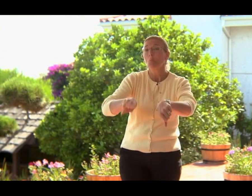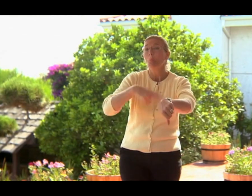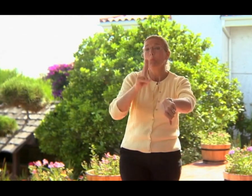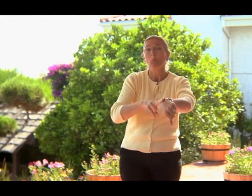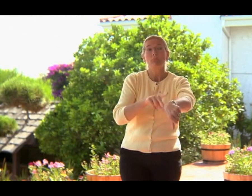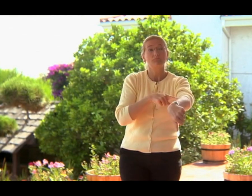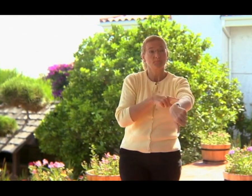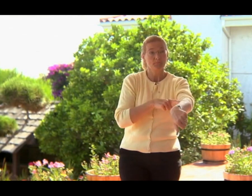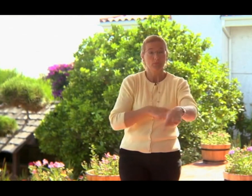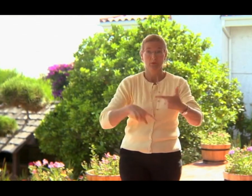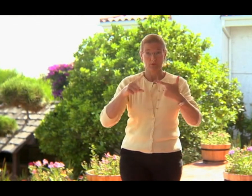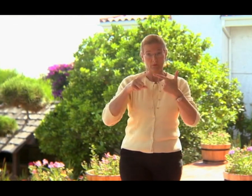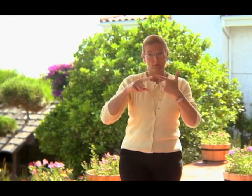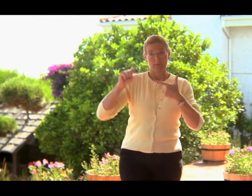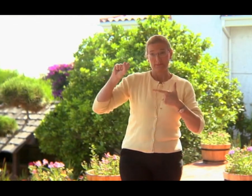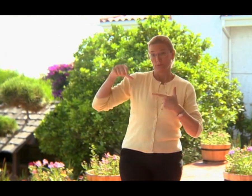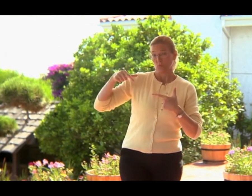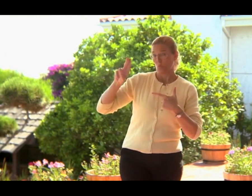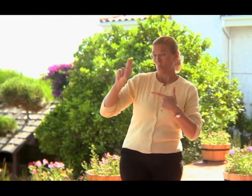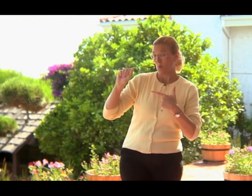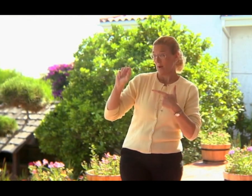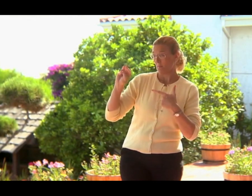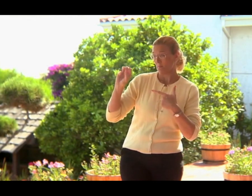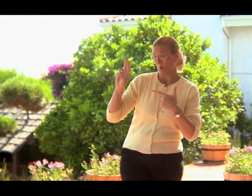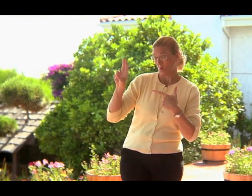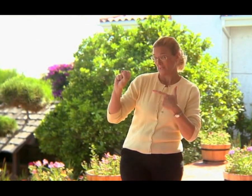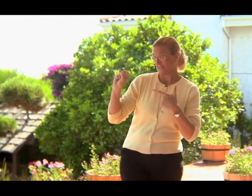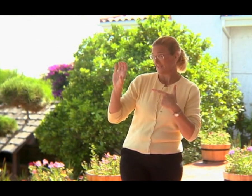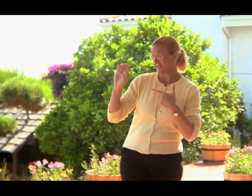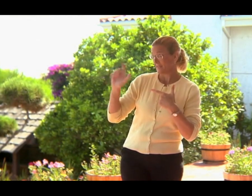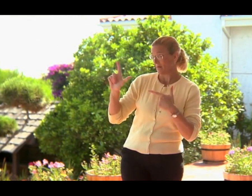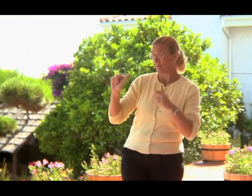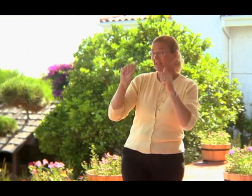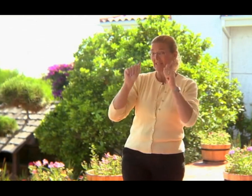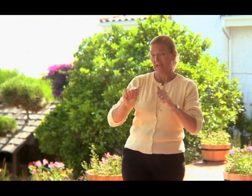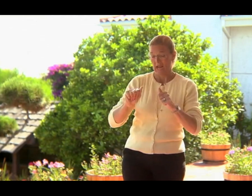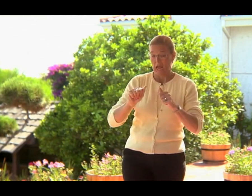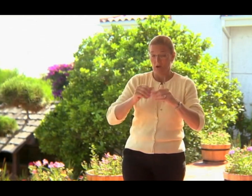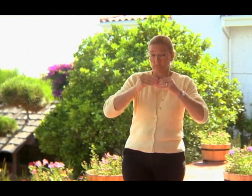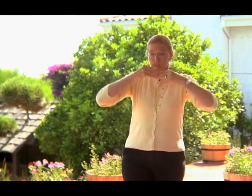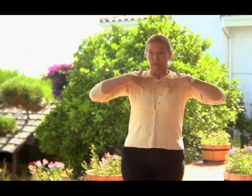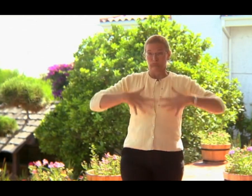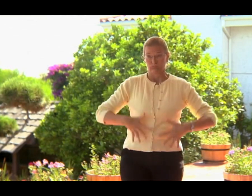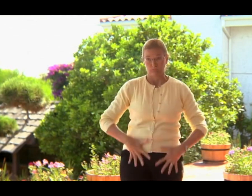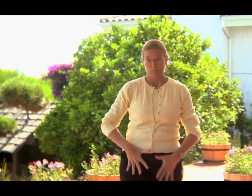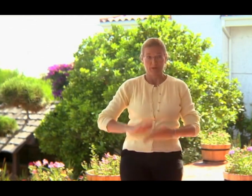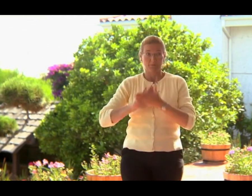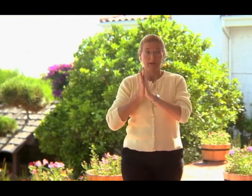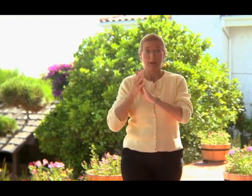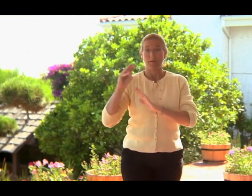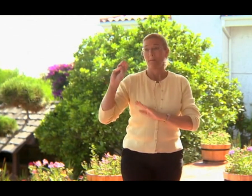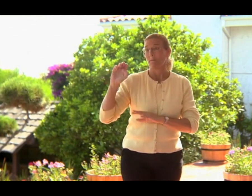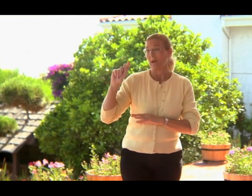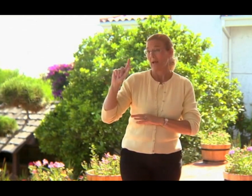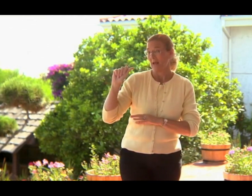completely normal. Squamous cell skin cancer can spread throughout the body and become metastatic.